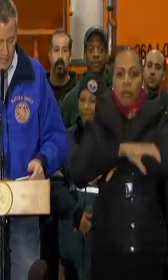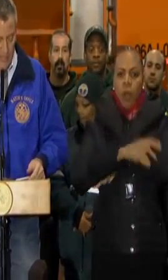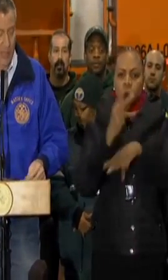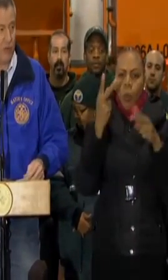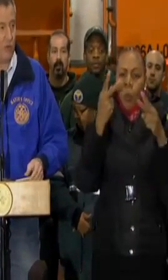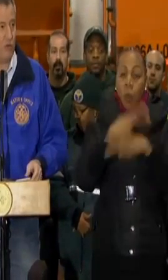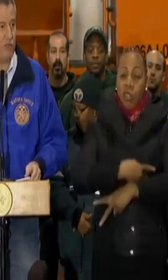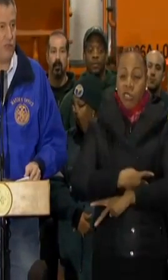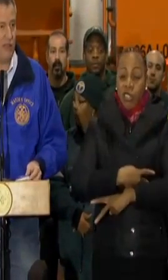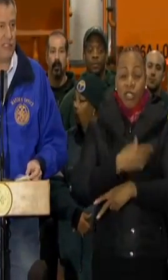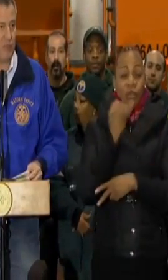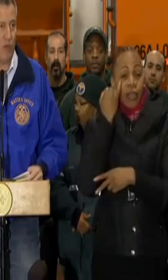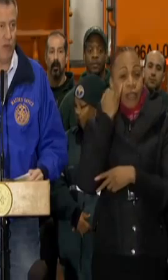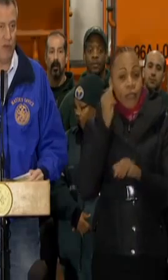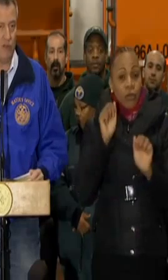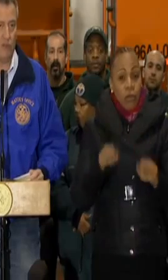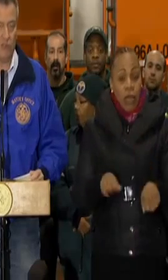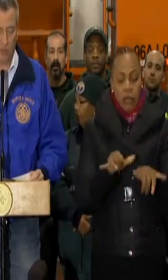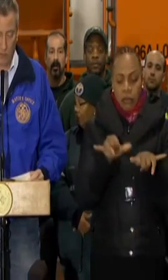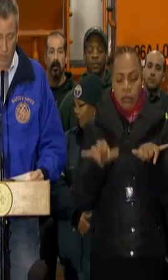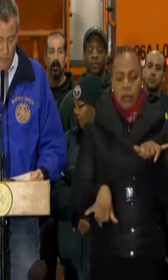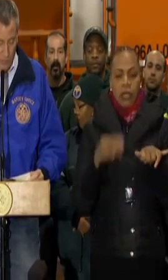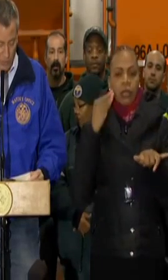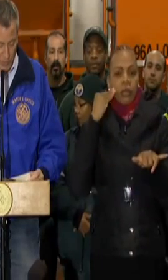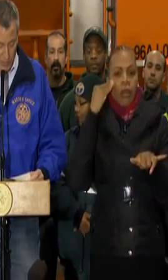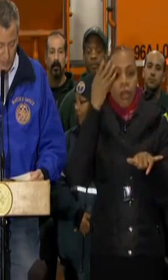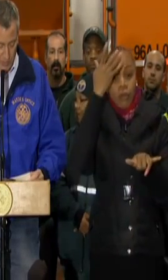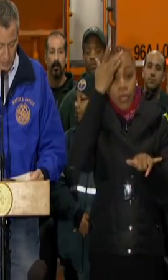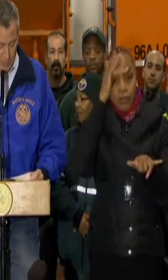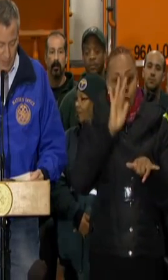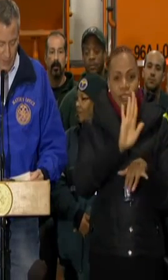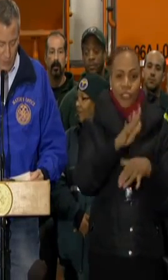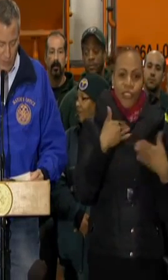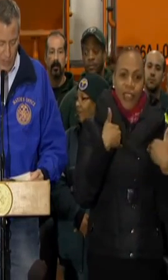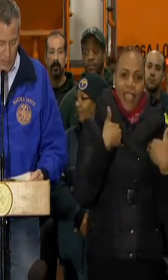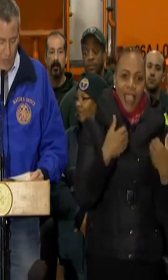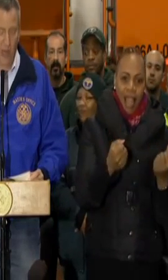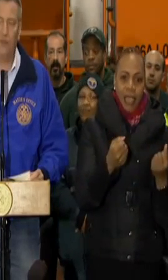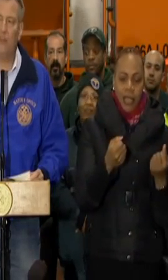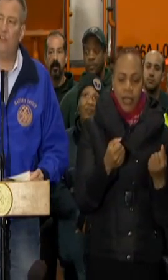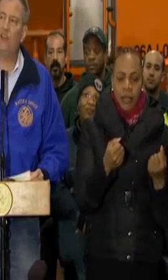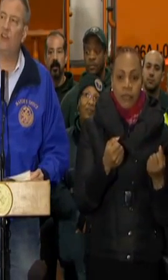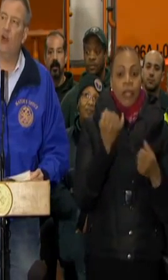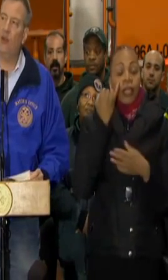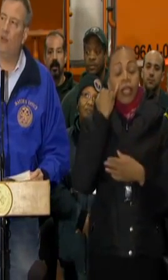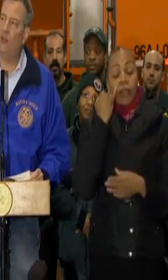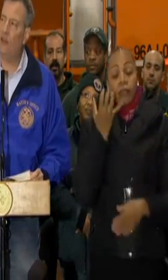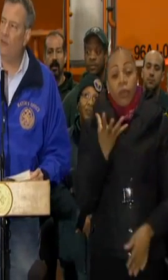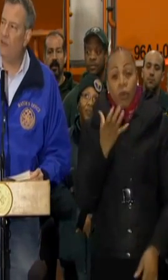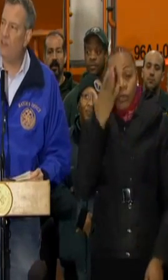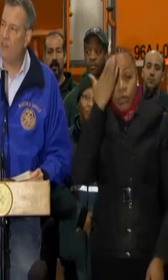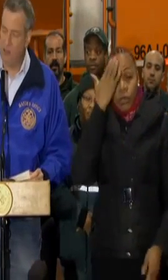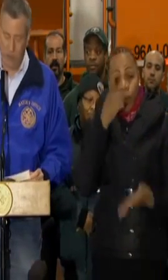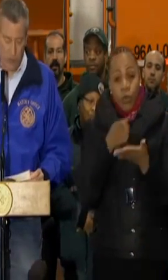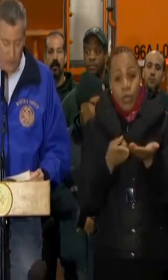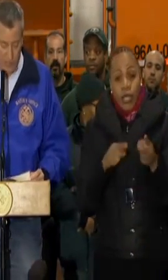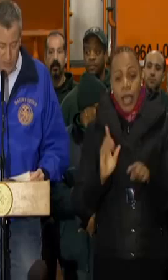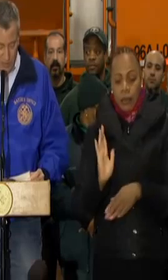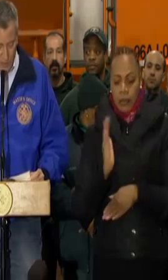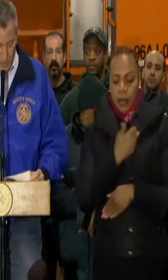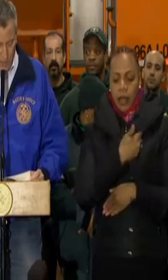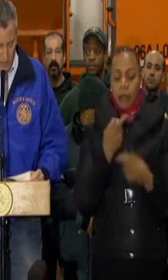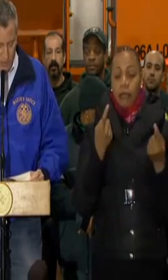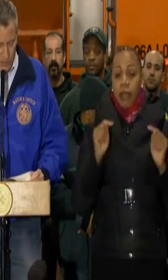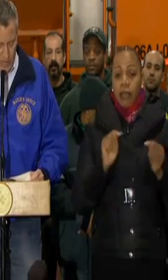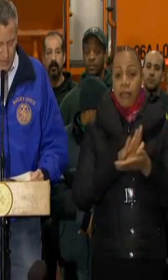who can stay indoors, that's smart in terms of your own health and well-being. If you want to know how things are going with our efforts to clear the